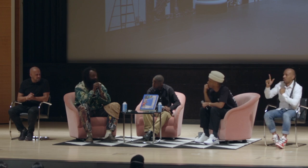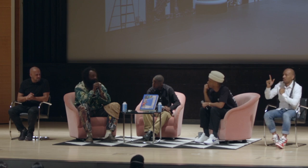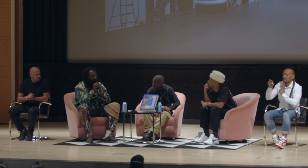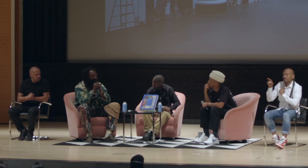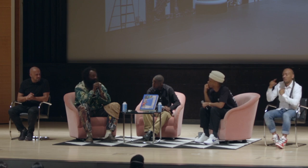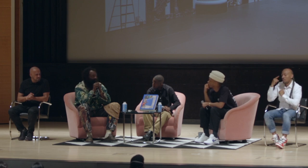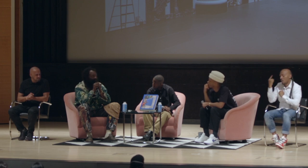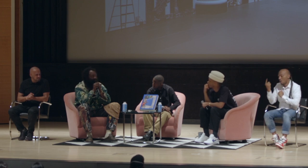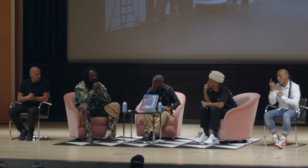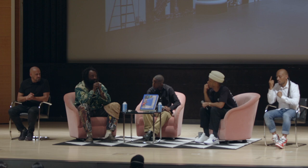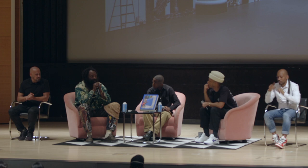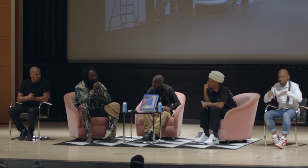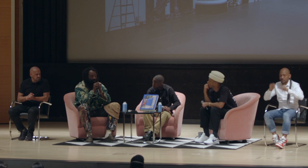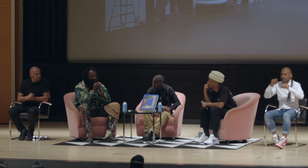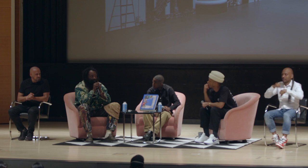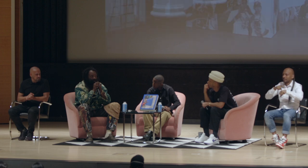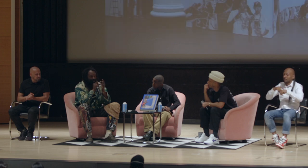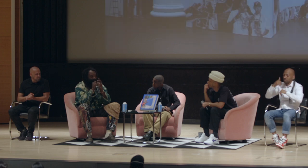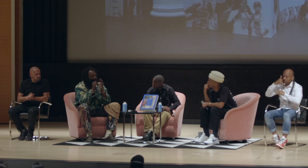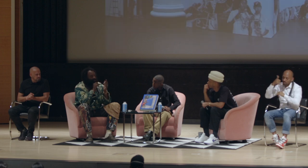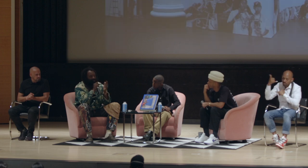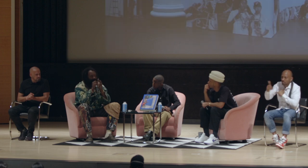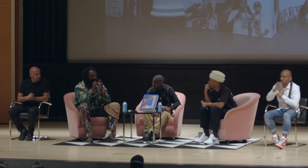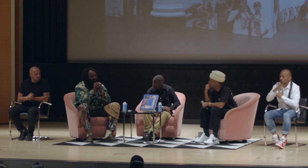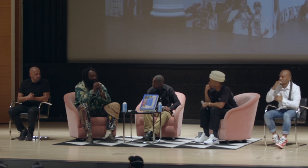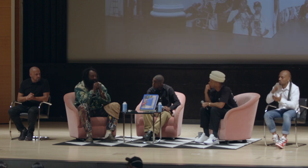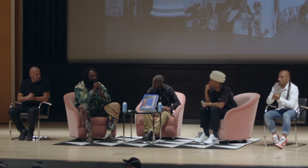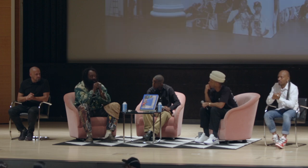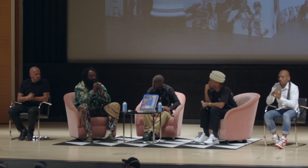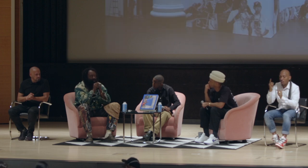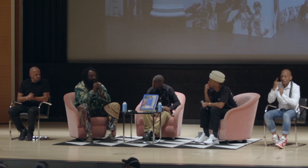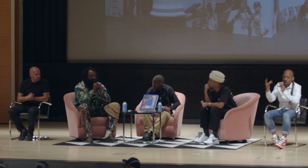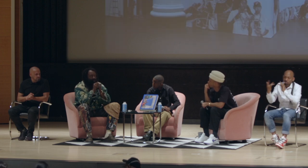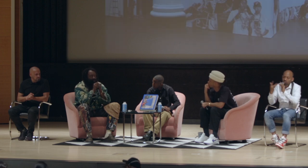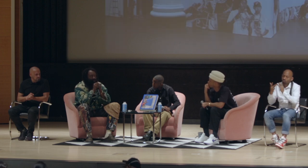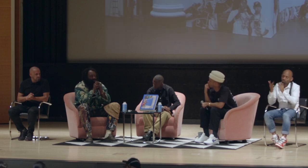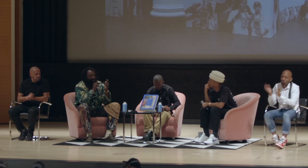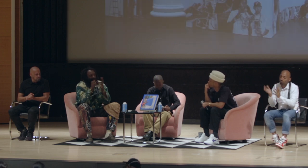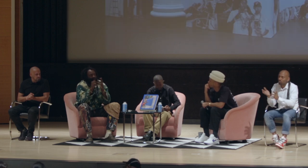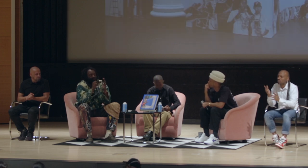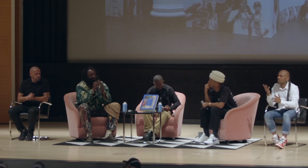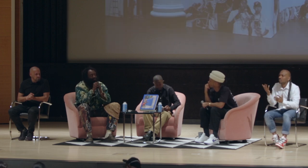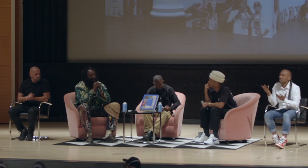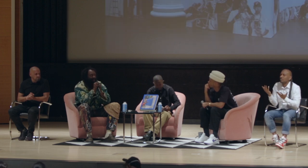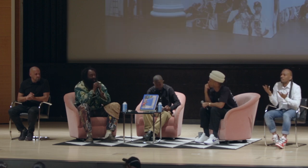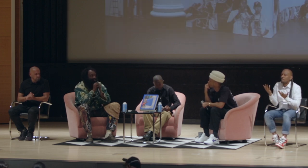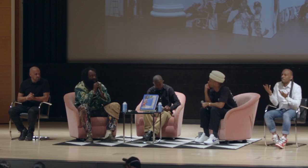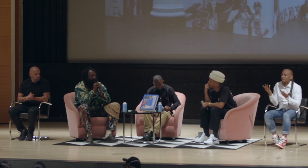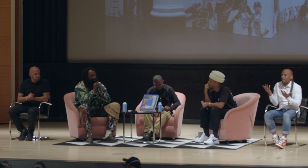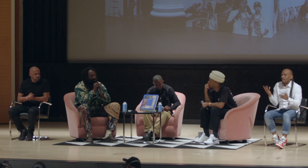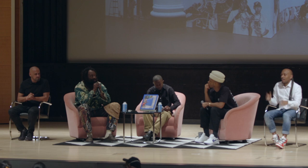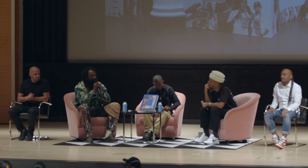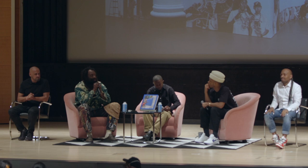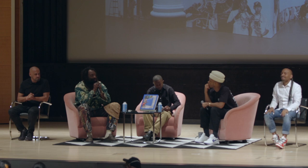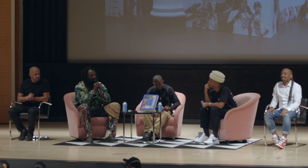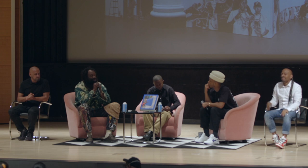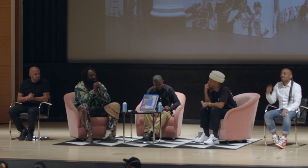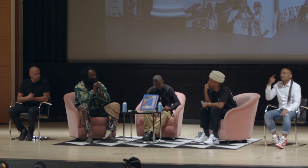take time, call Shannon. They were, you know, always in contact. And just, yeah, I